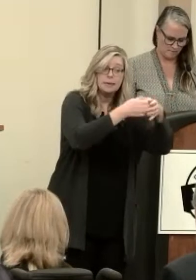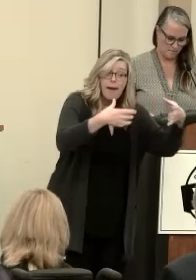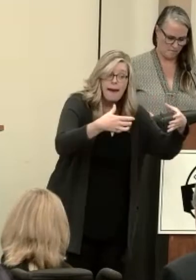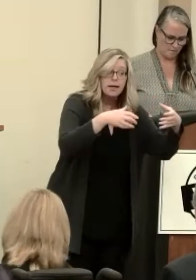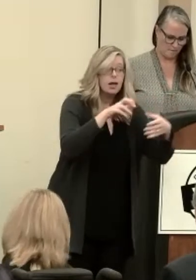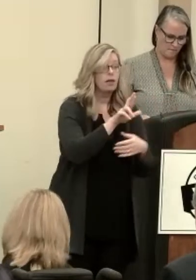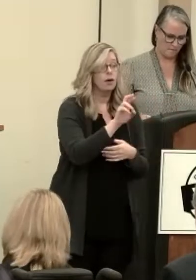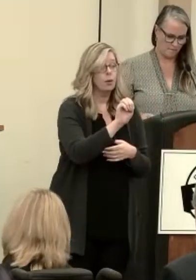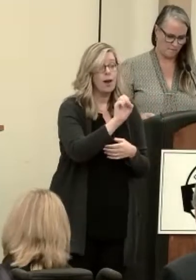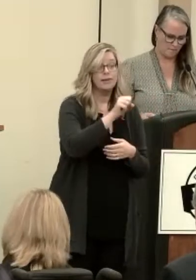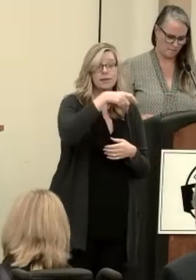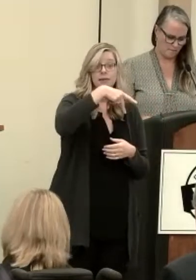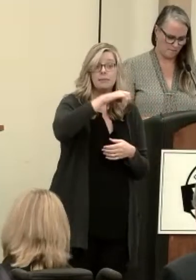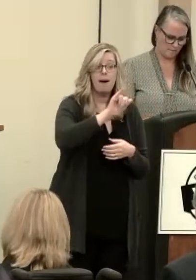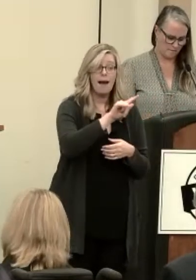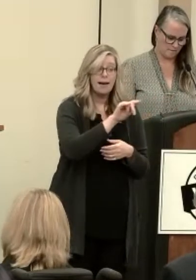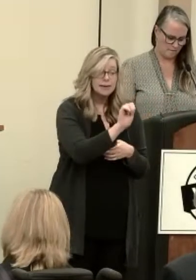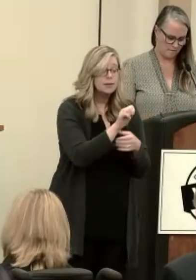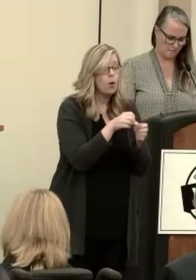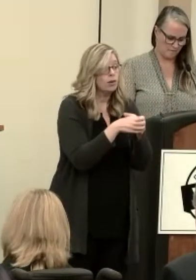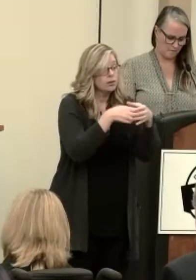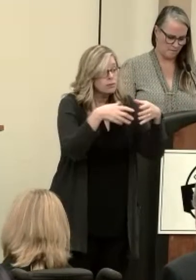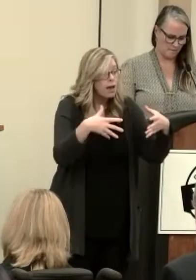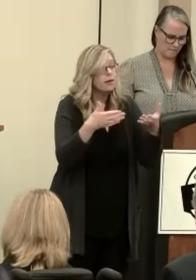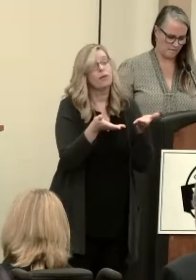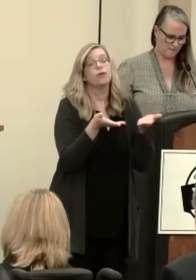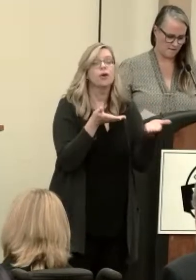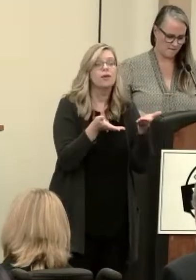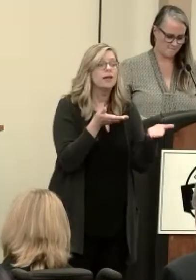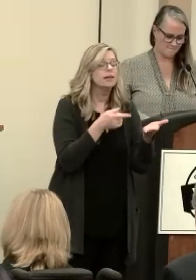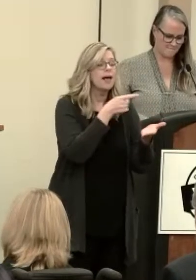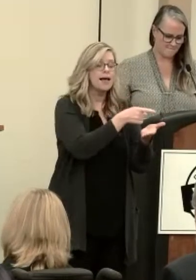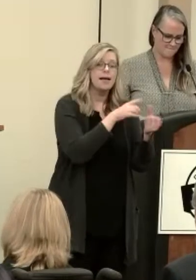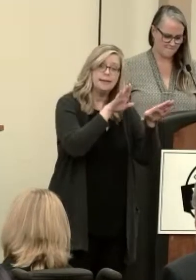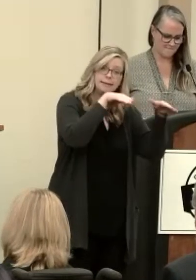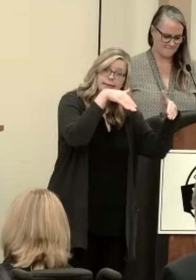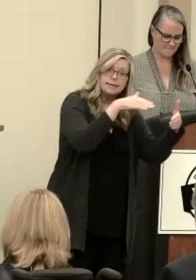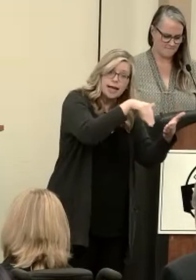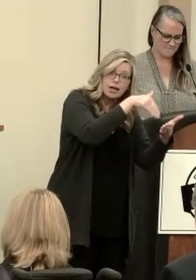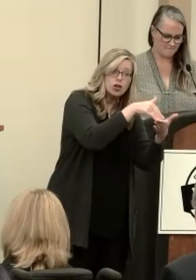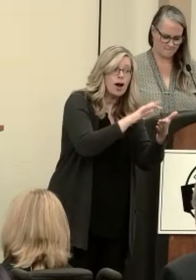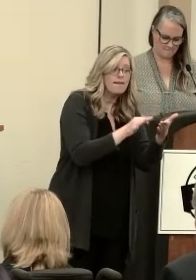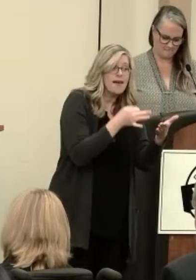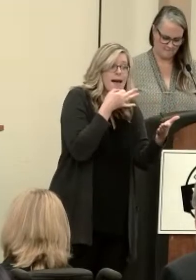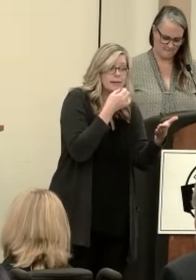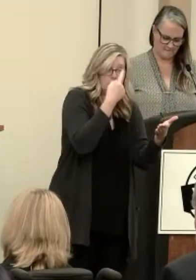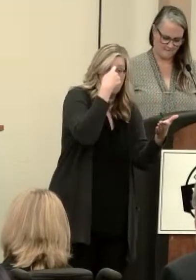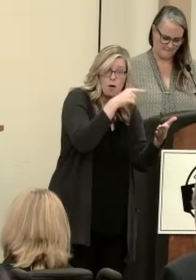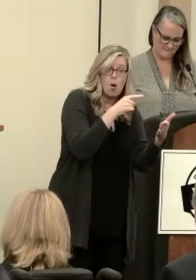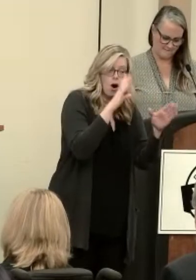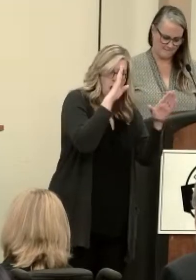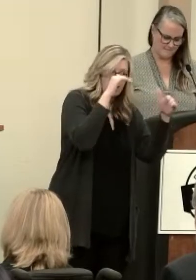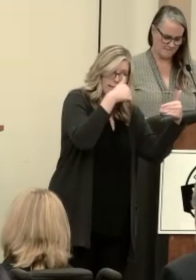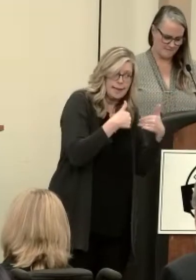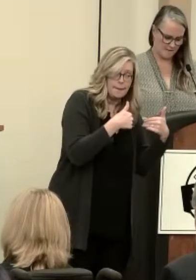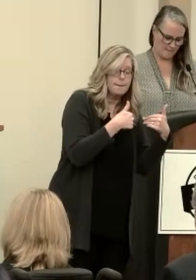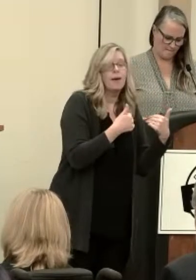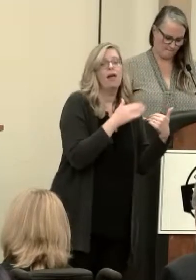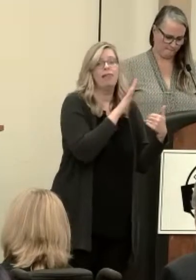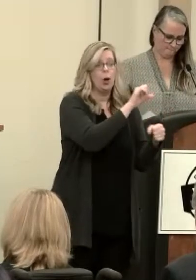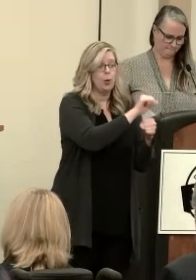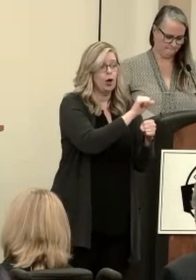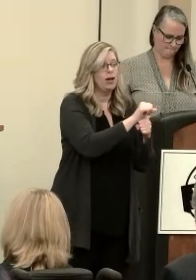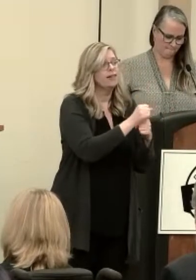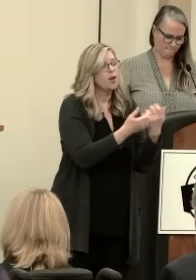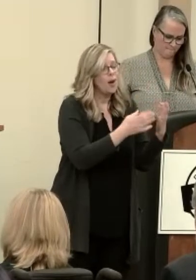respite, providing service, being the center of excellence for autism, and all that amazing work that you do. Shout out to my friends from